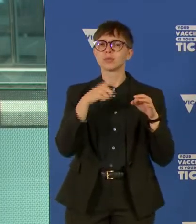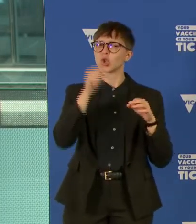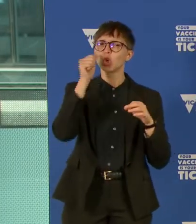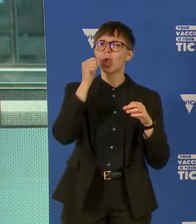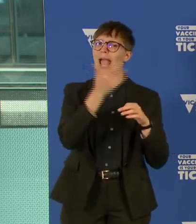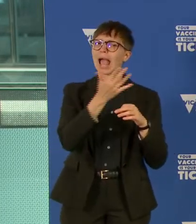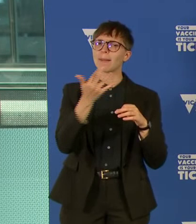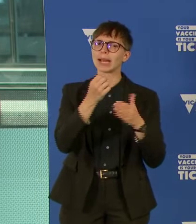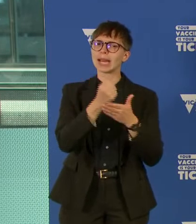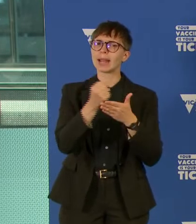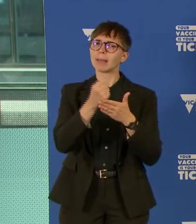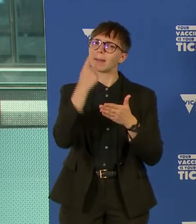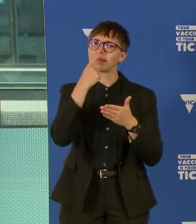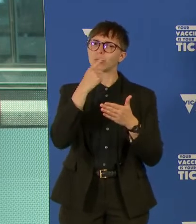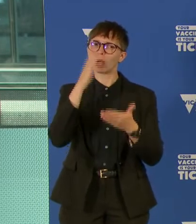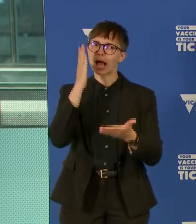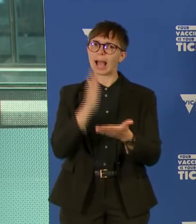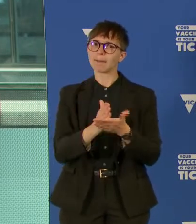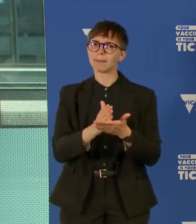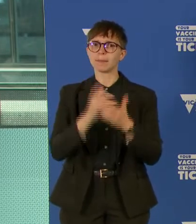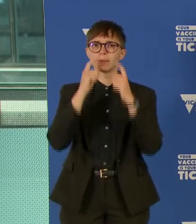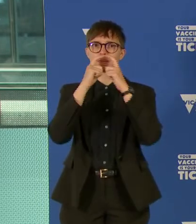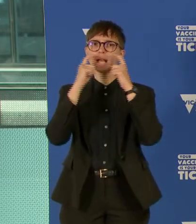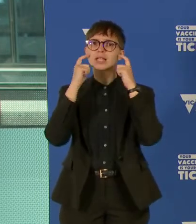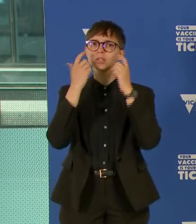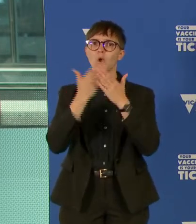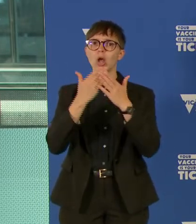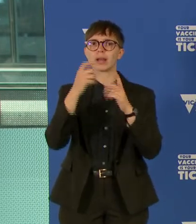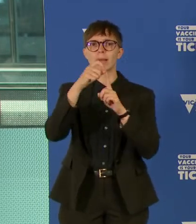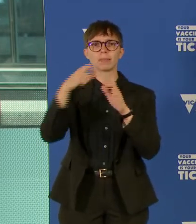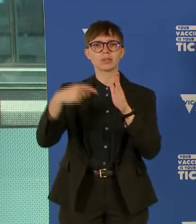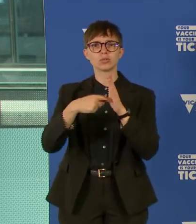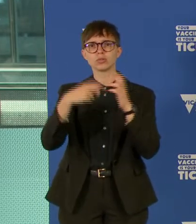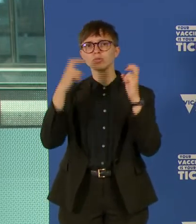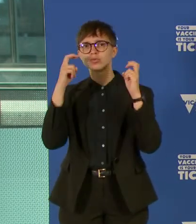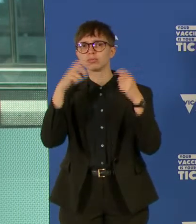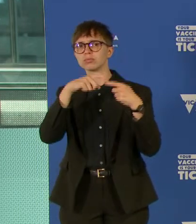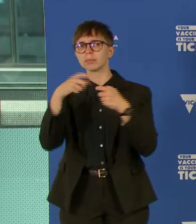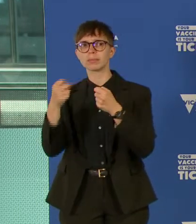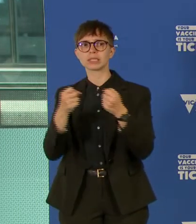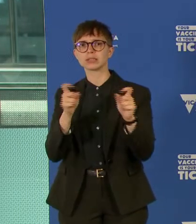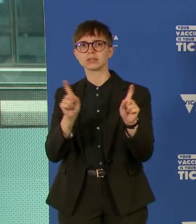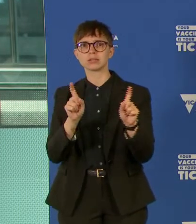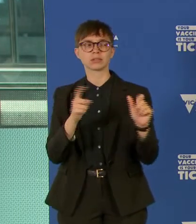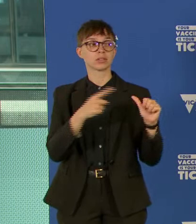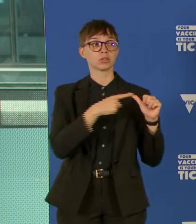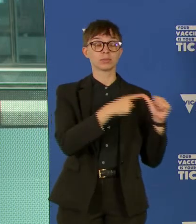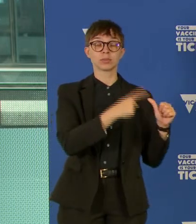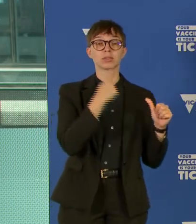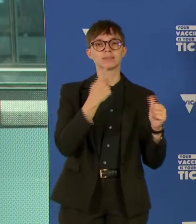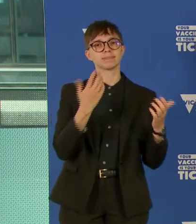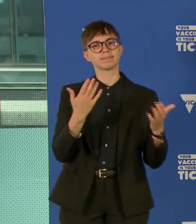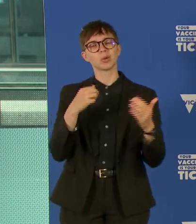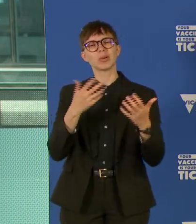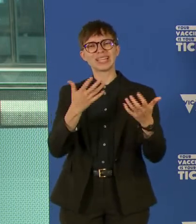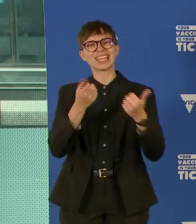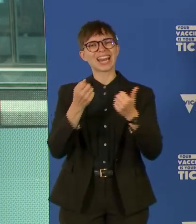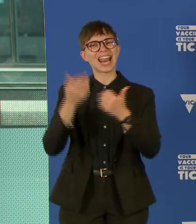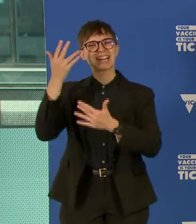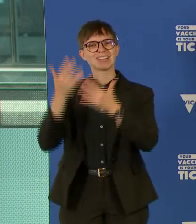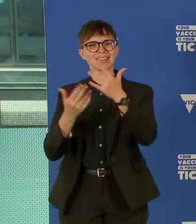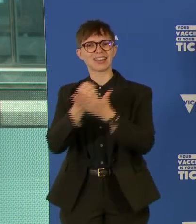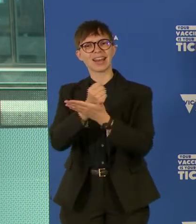we get regular survey data. There is, it's self-reported data. People are probably more willing to answer those